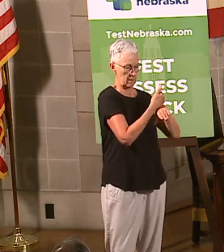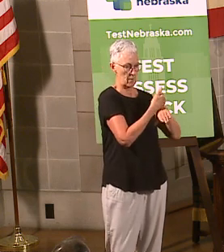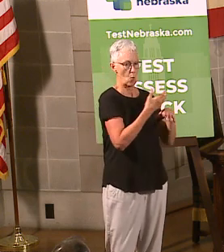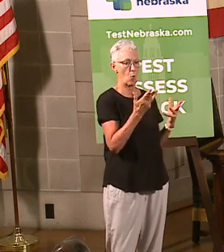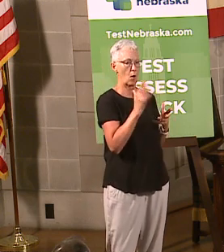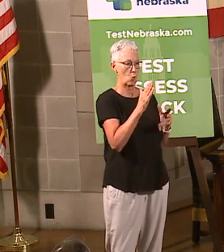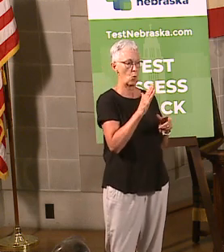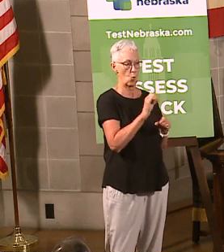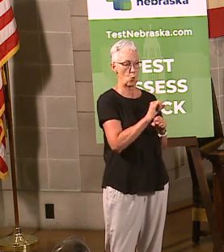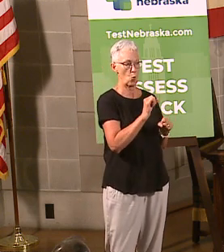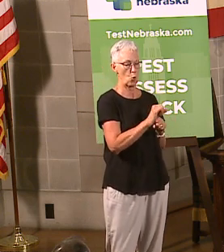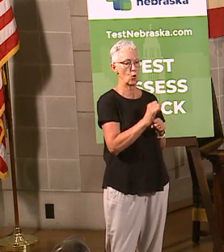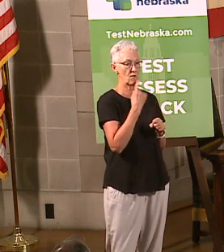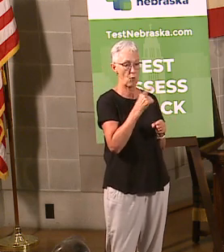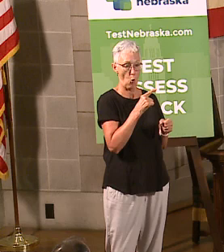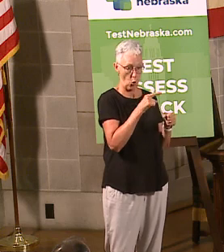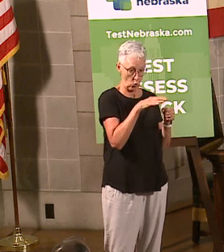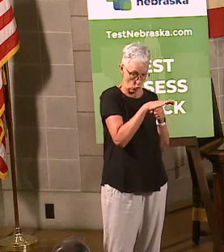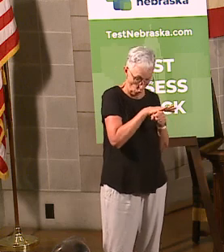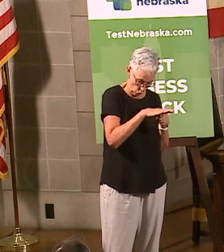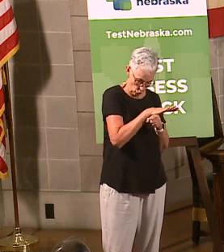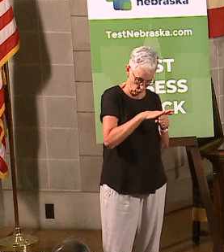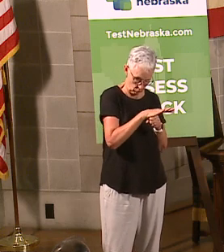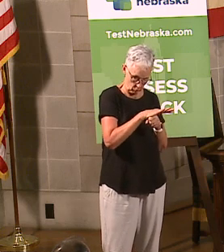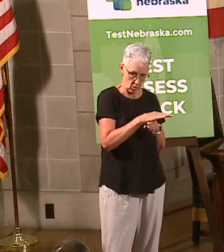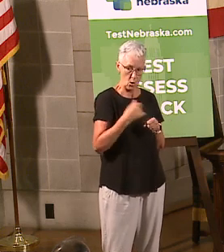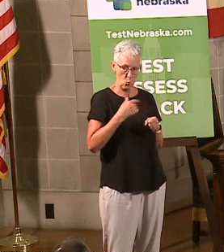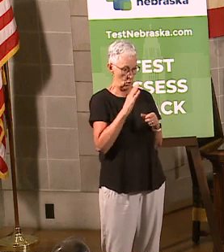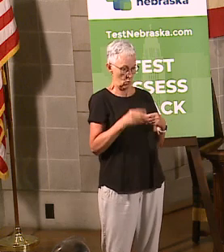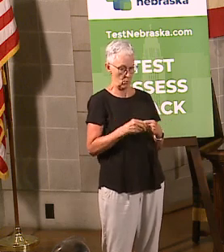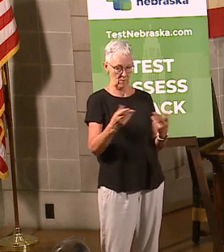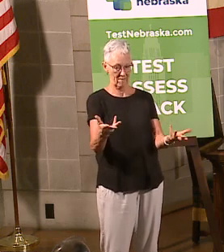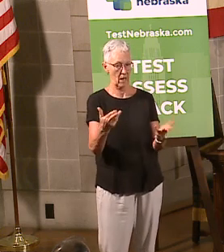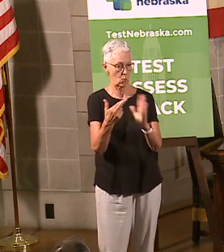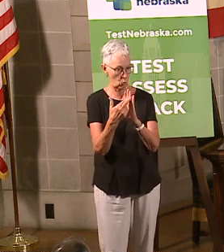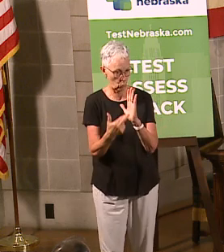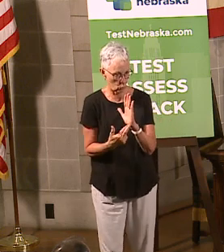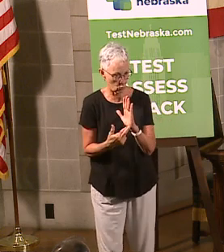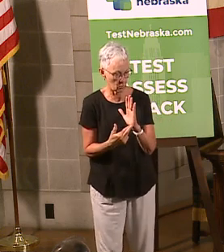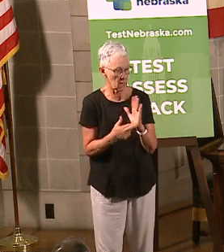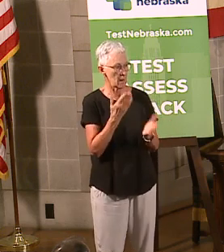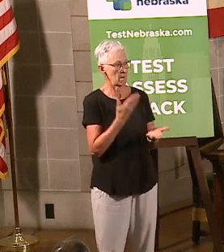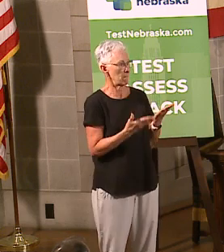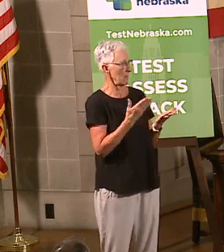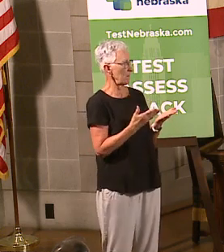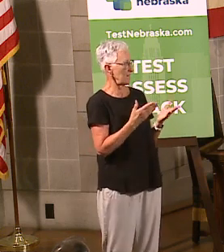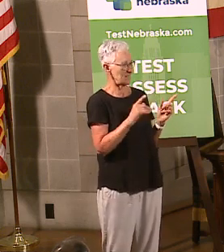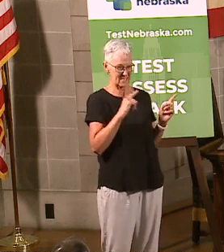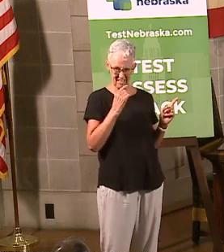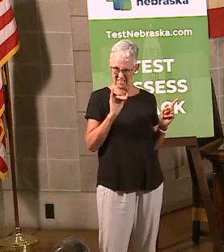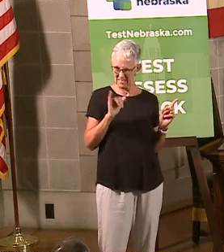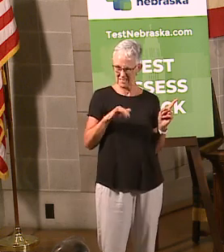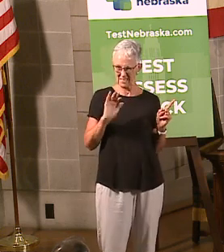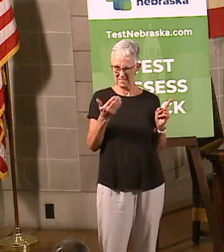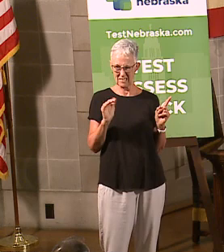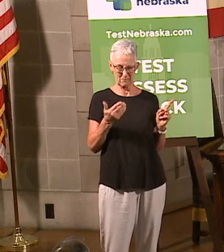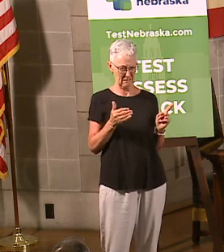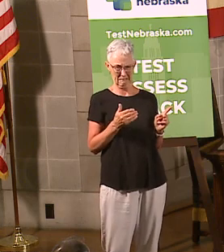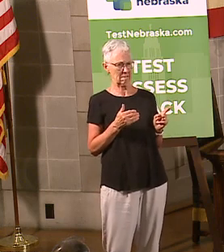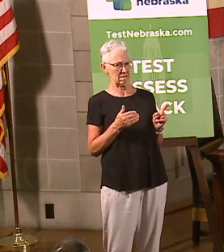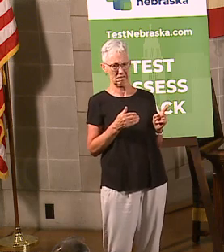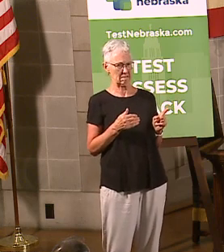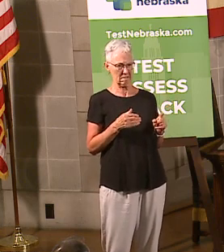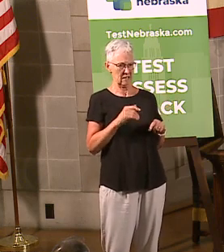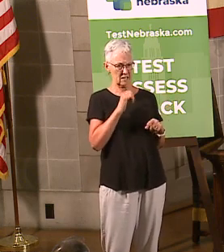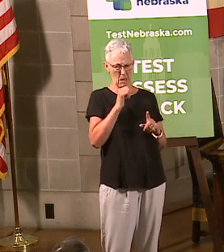we're going to provide this guidance, and we might say something in guidance that maybe doesn't seem practical for a given place, but it's actually balancing that,